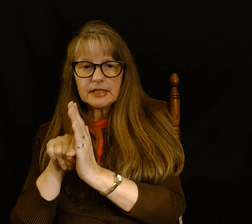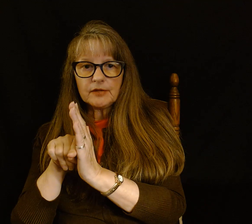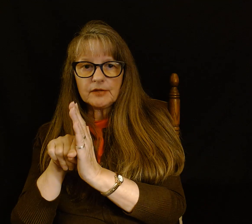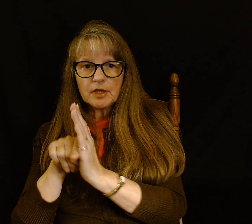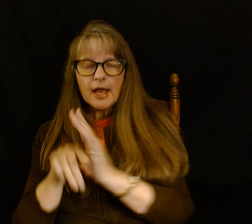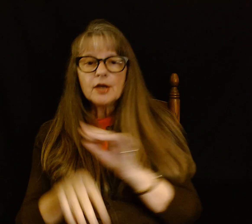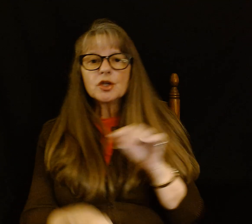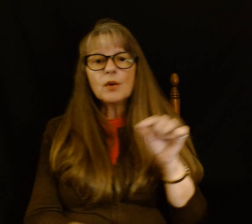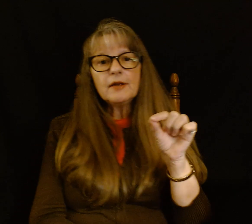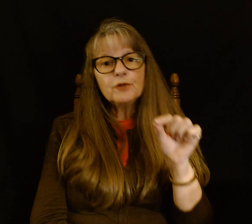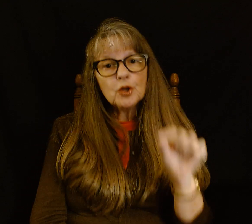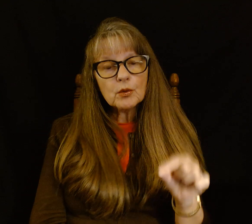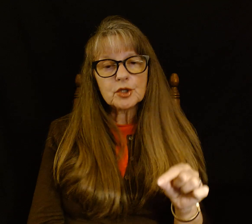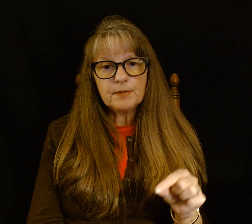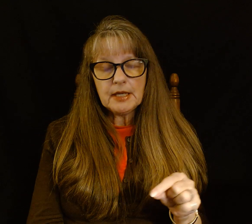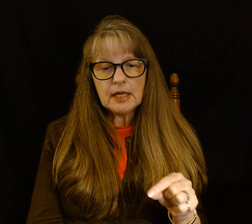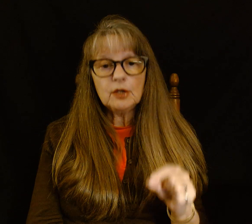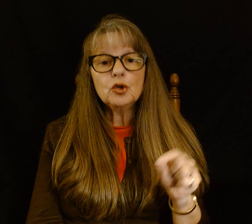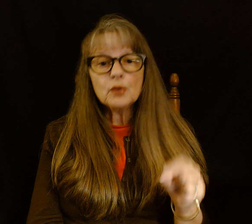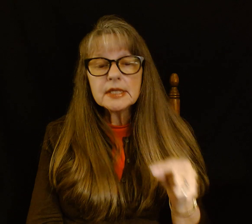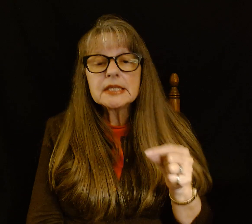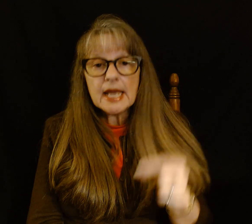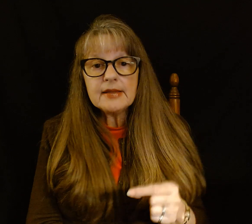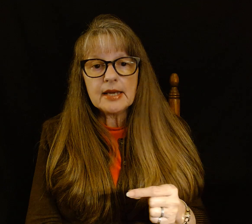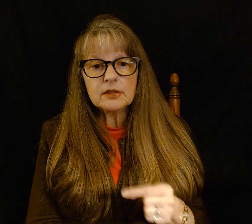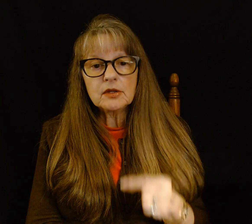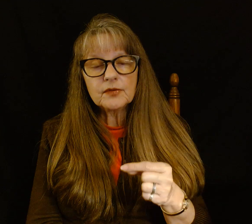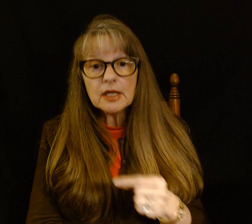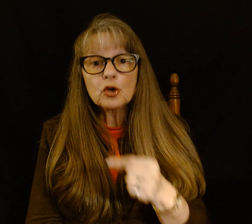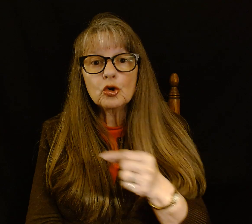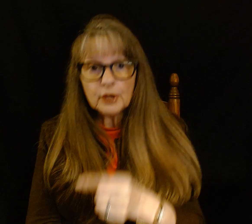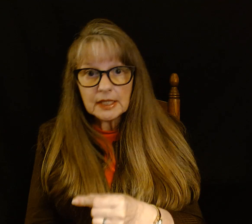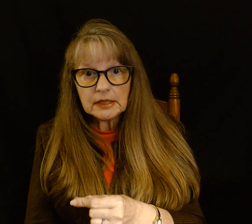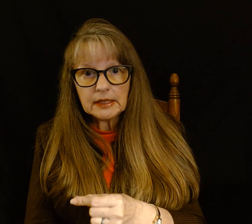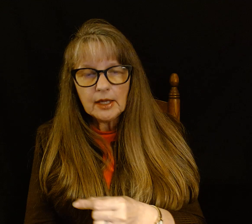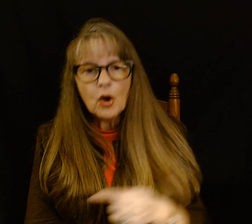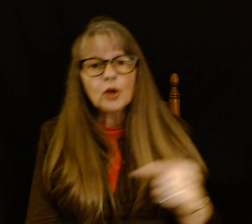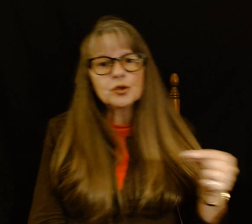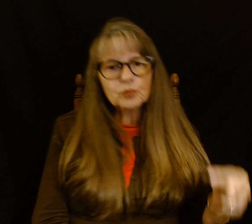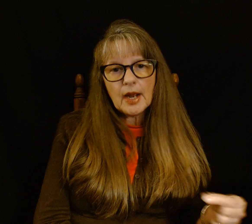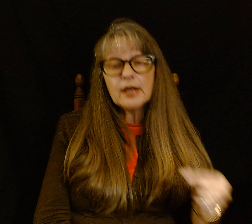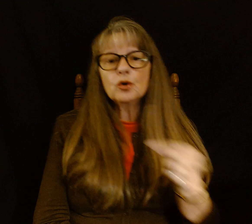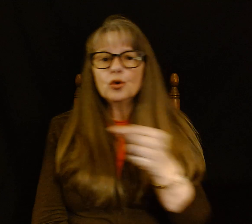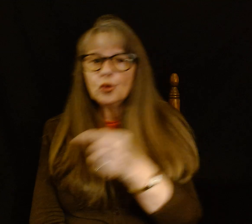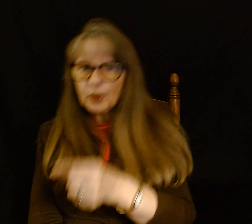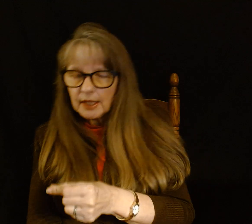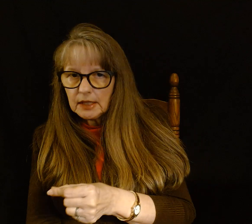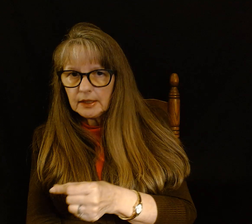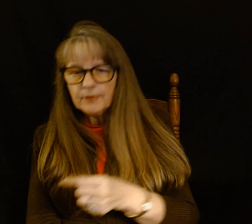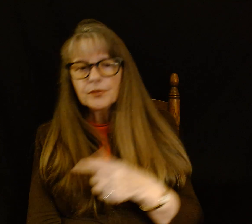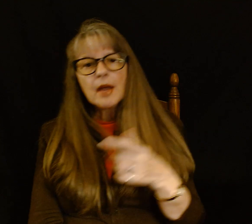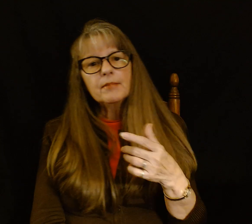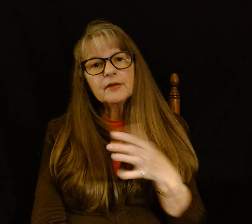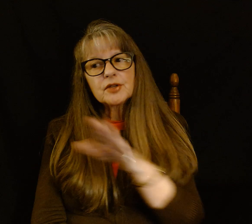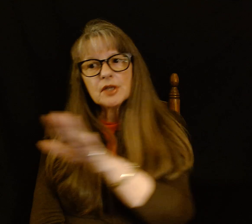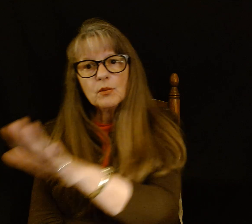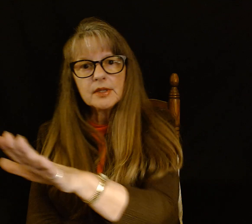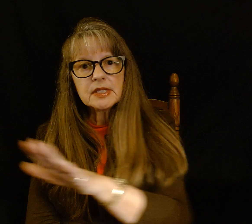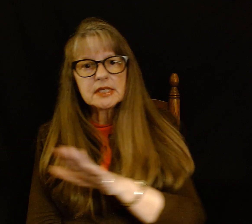negatives. So if you are speaking, you could say that, to think critically or to write critically. But if someone said